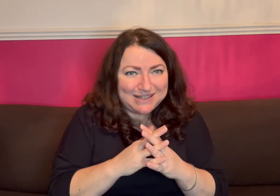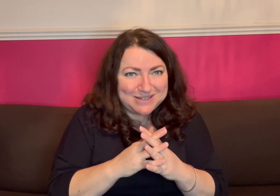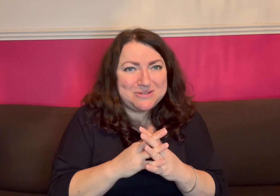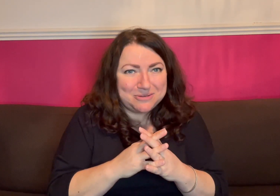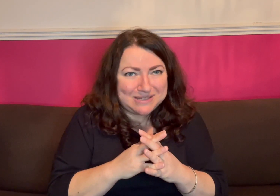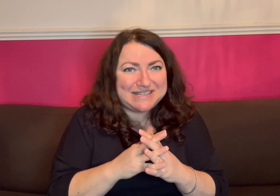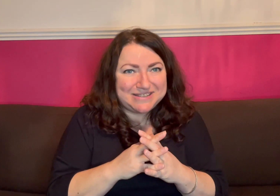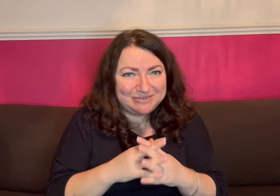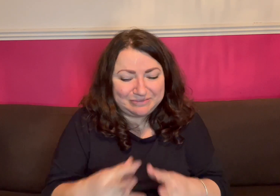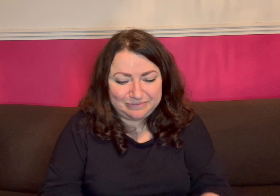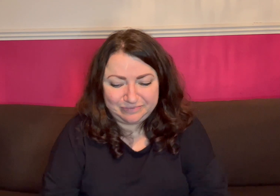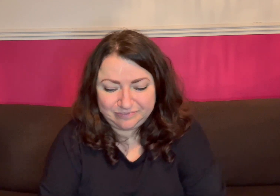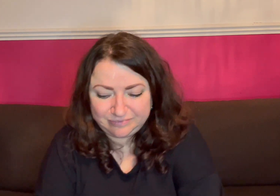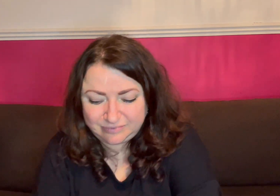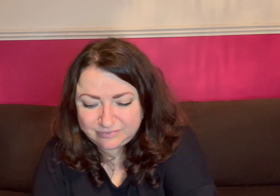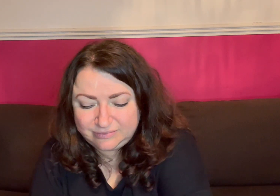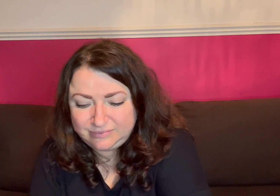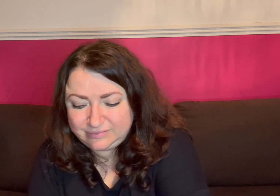Wellington nodded.